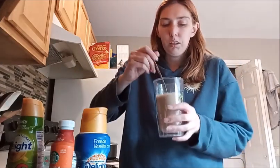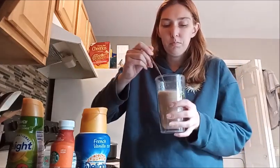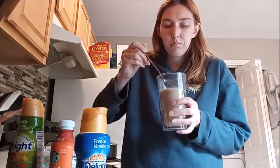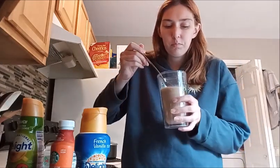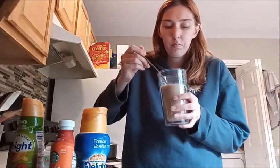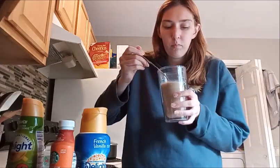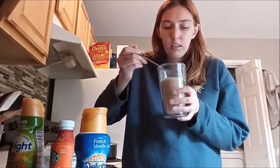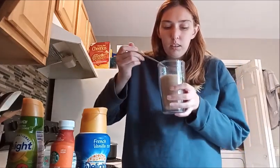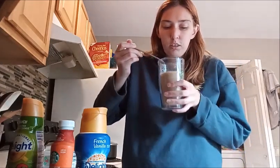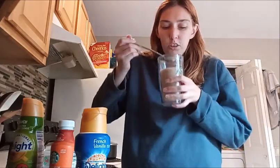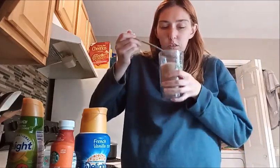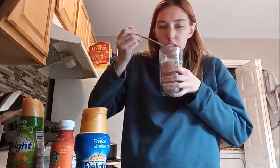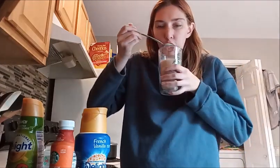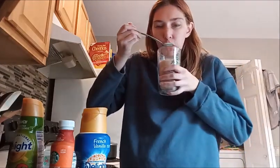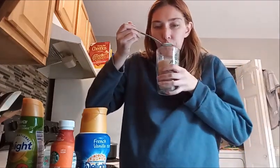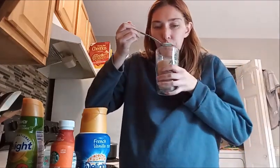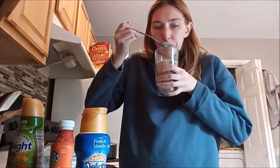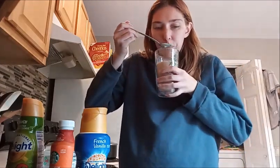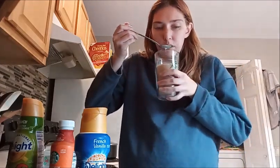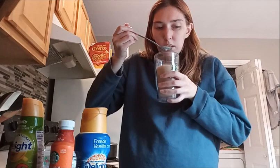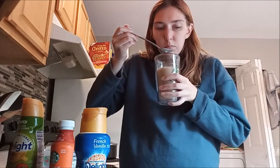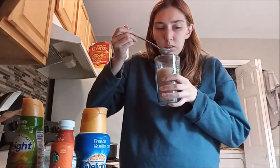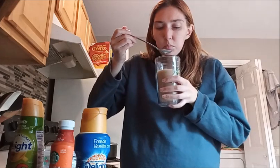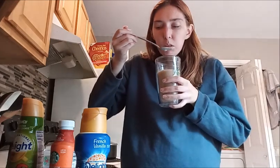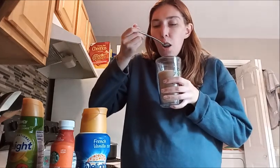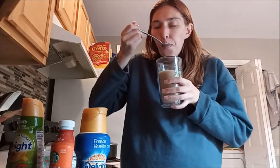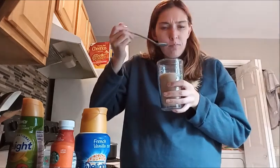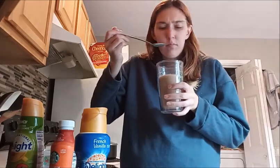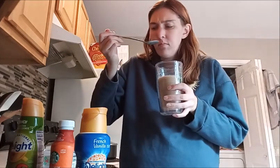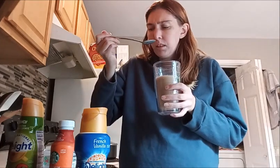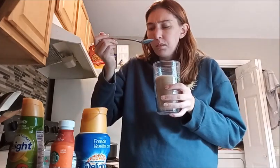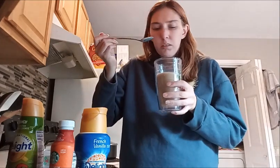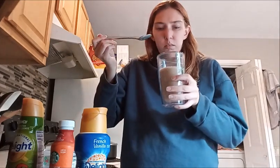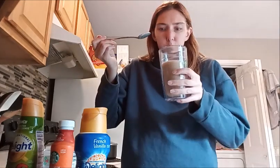camera in general. I